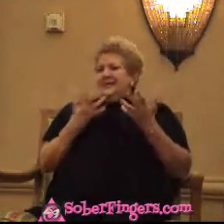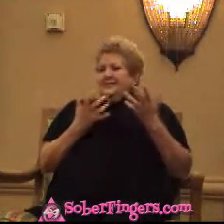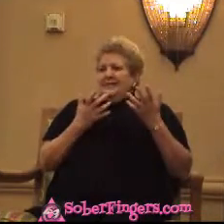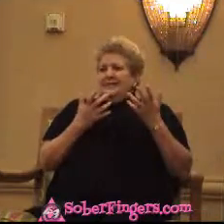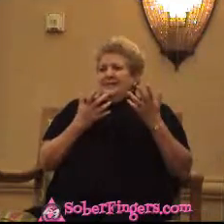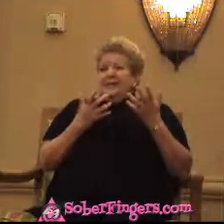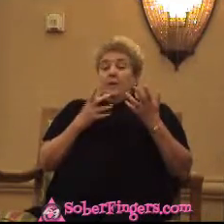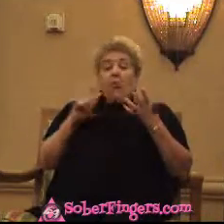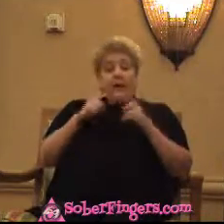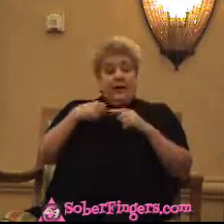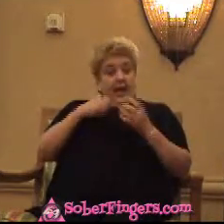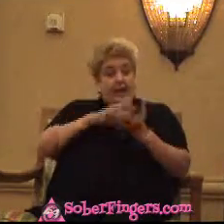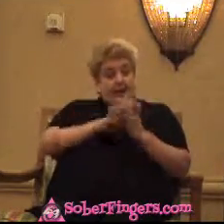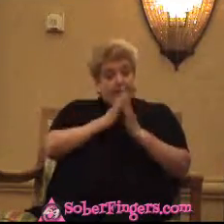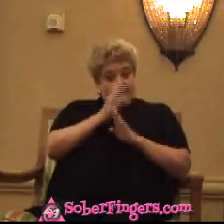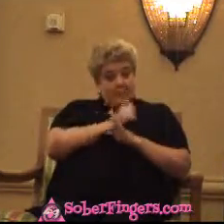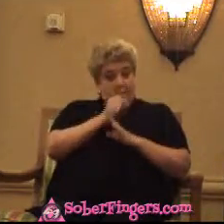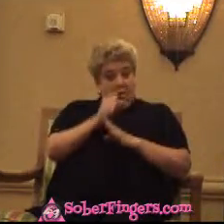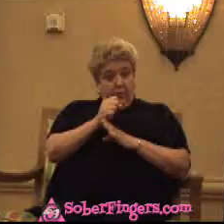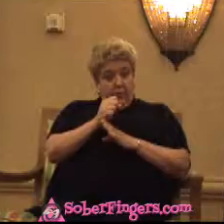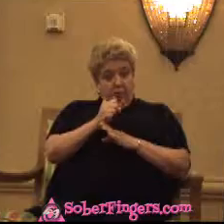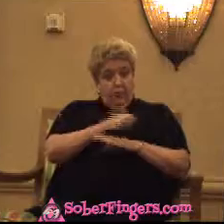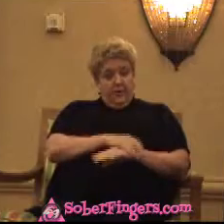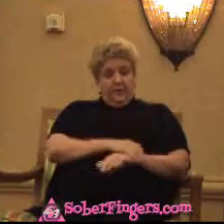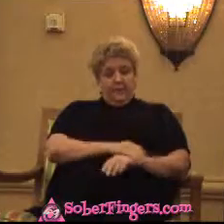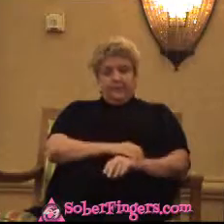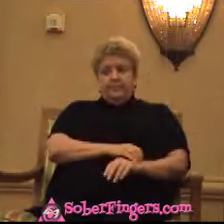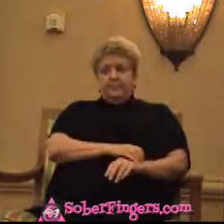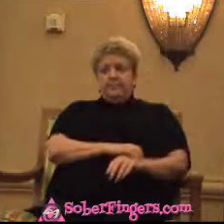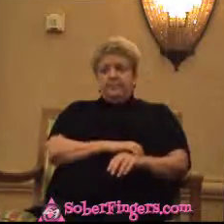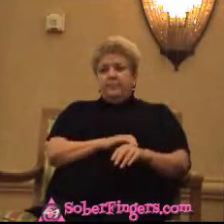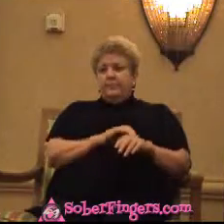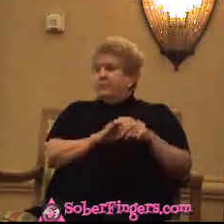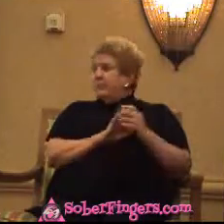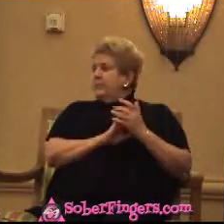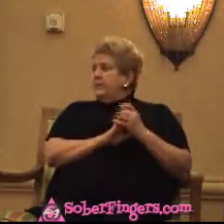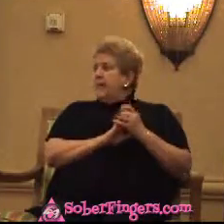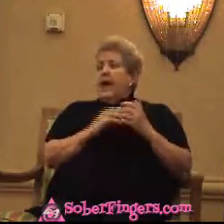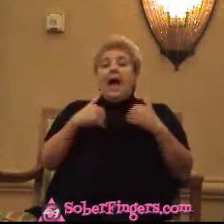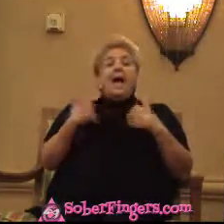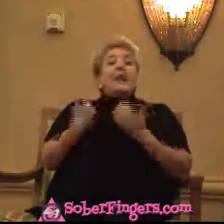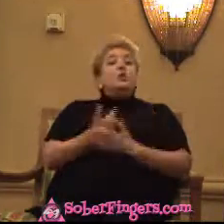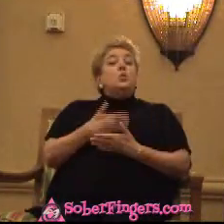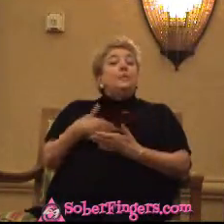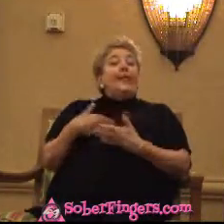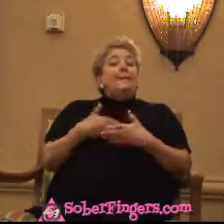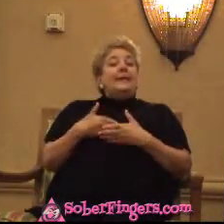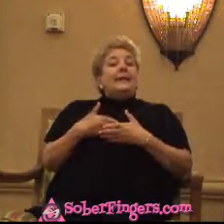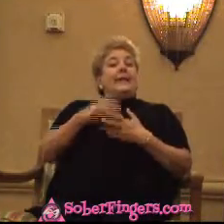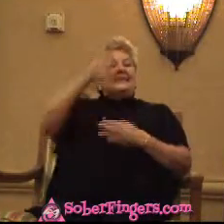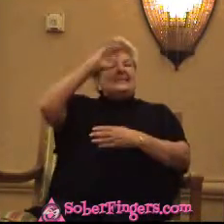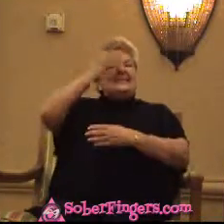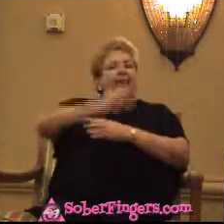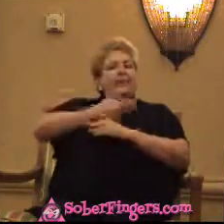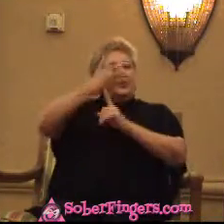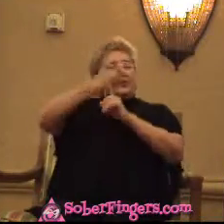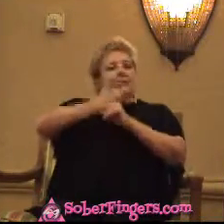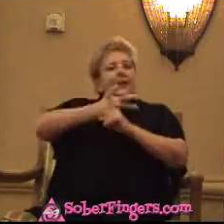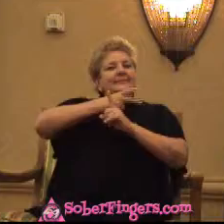when I got sober for the final time, we had a new baby, 3-month-old son. When I started going with Betty Ann, I told her I